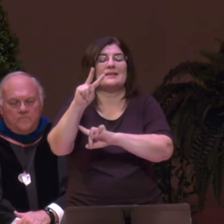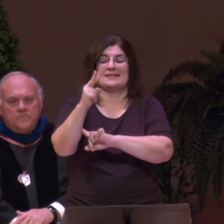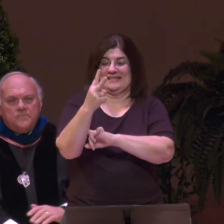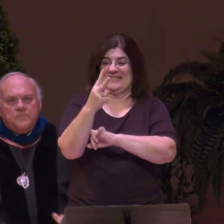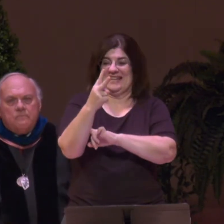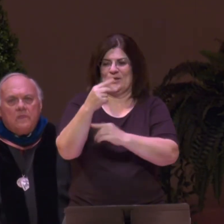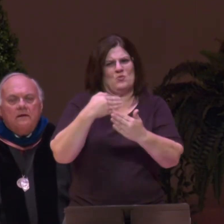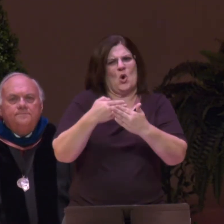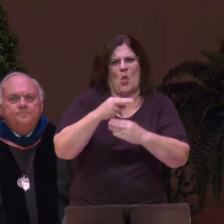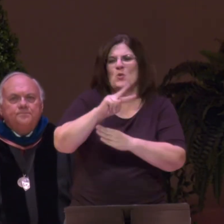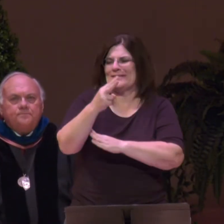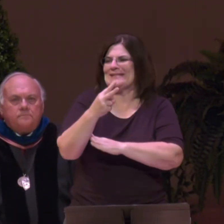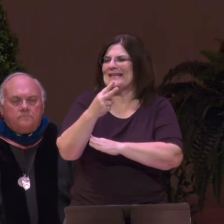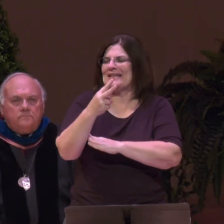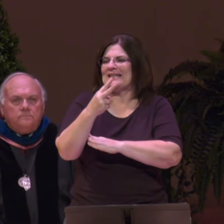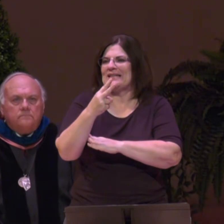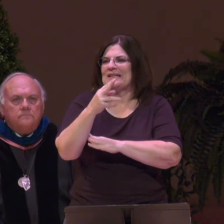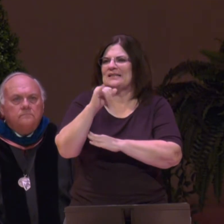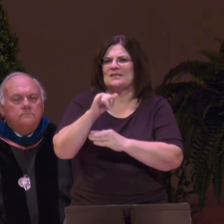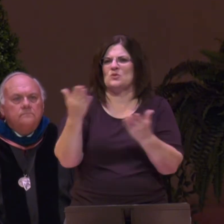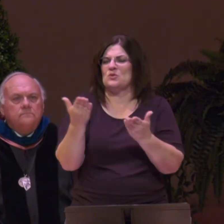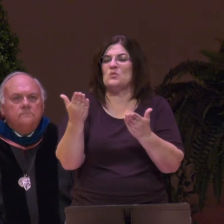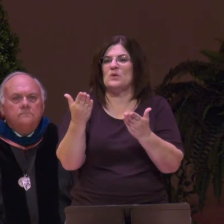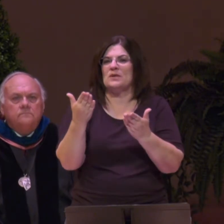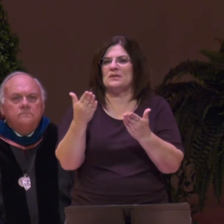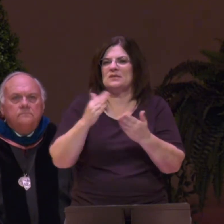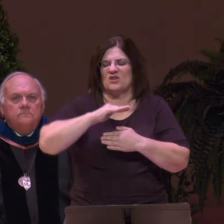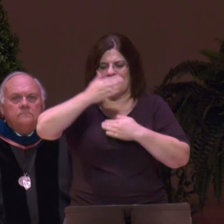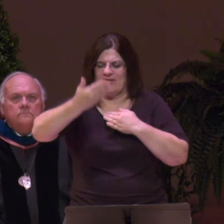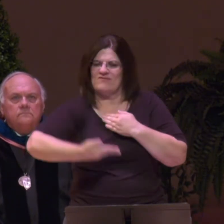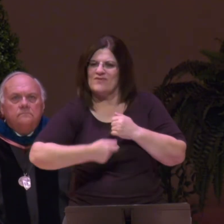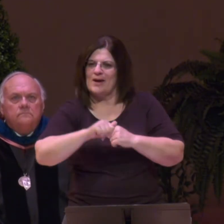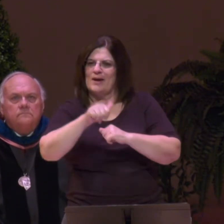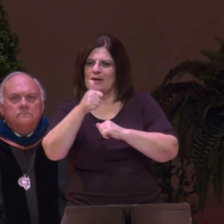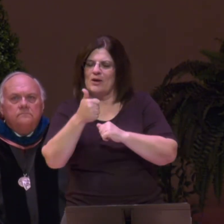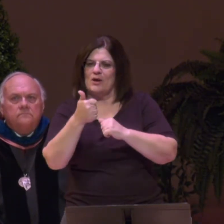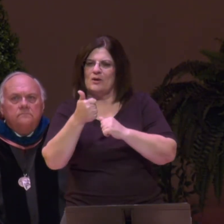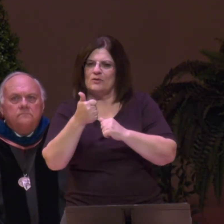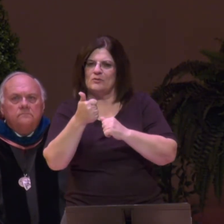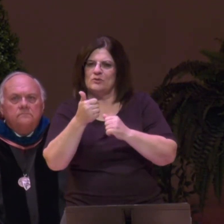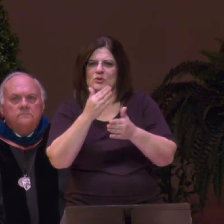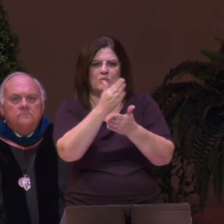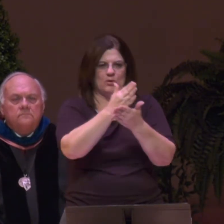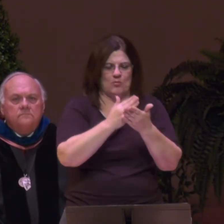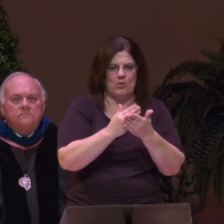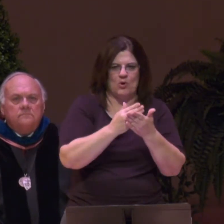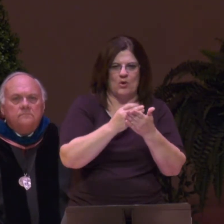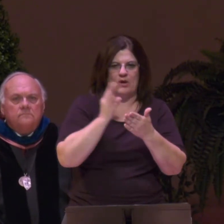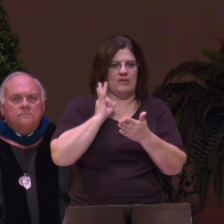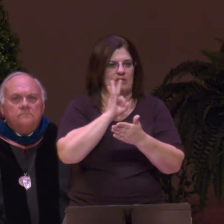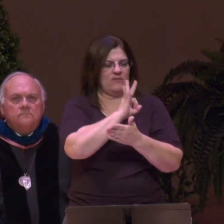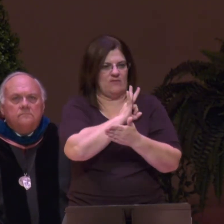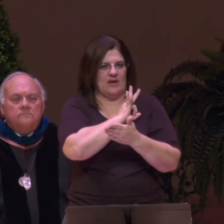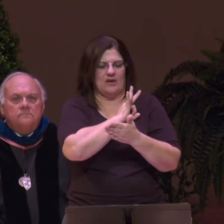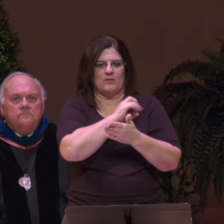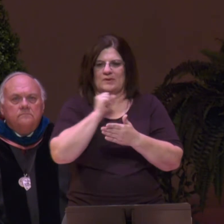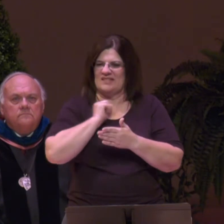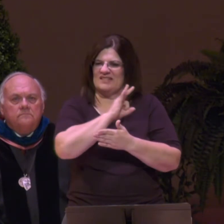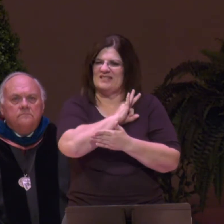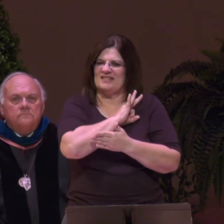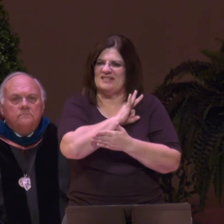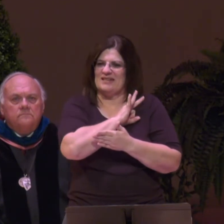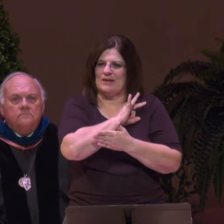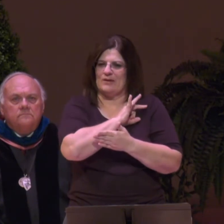second, and that is to invite others to be part of this faculty and staff. They give so much